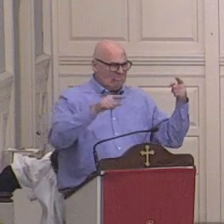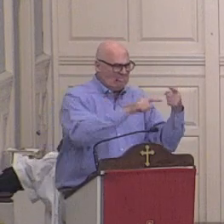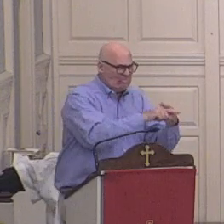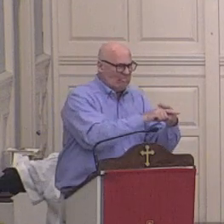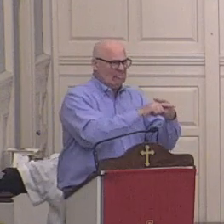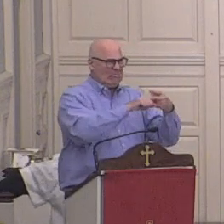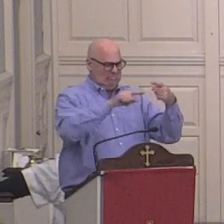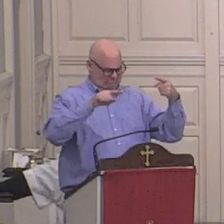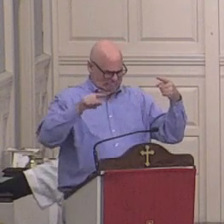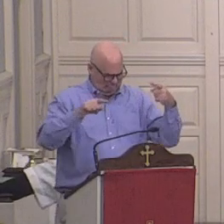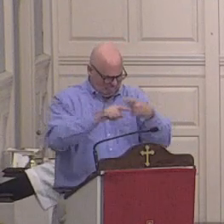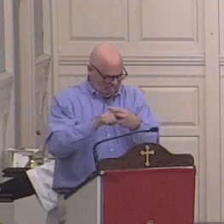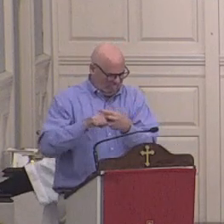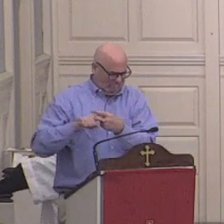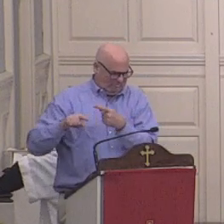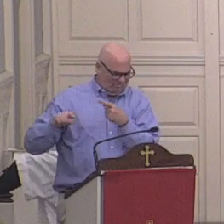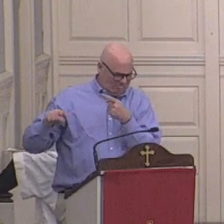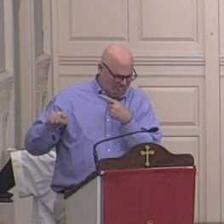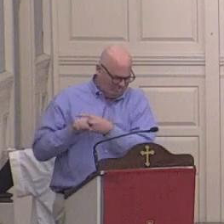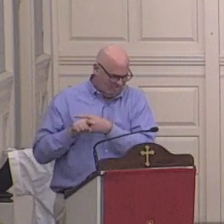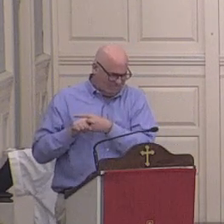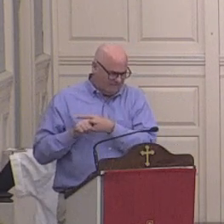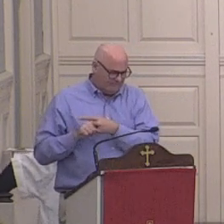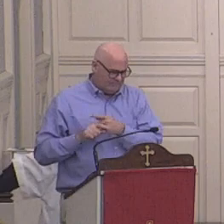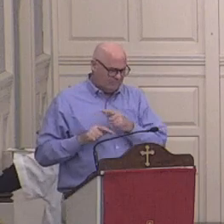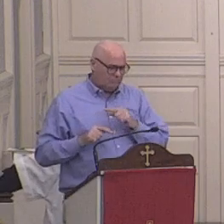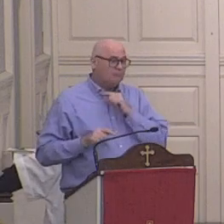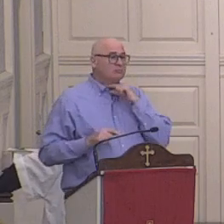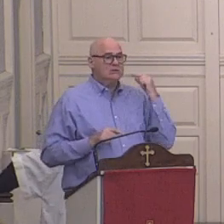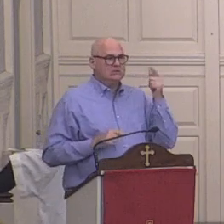Even so, their testimony did not agree.